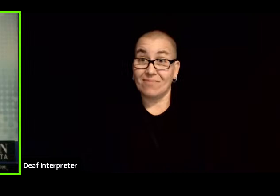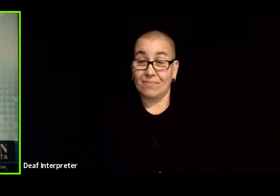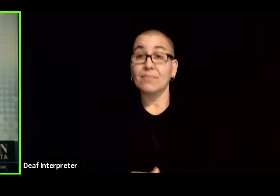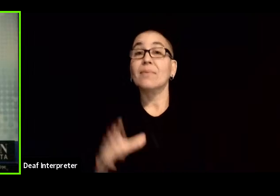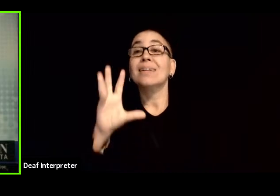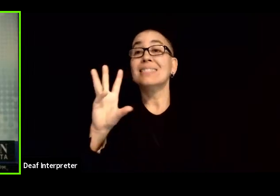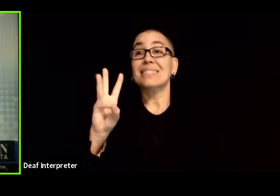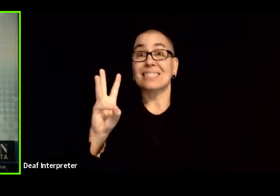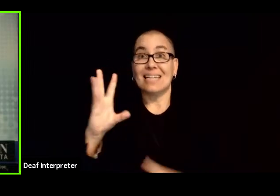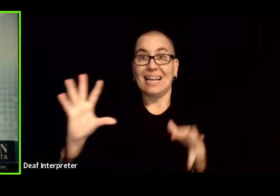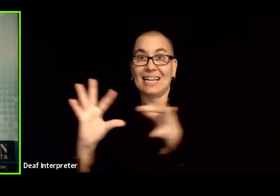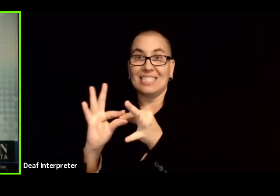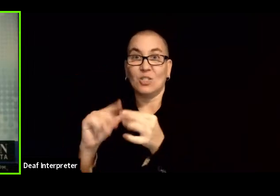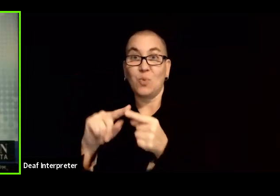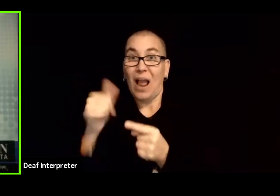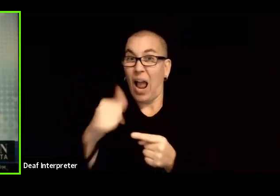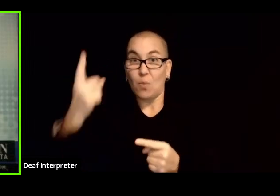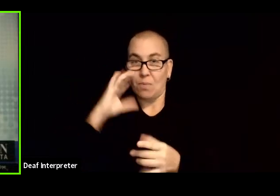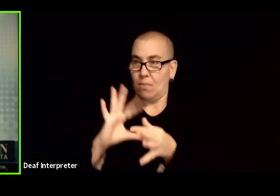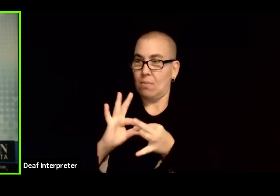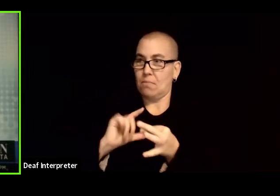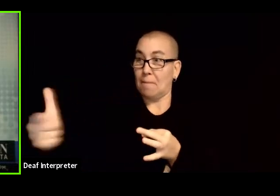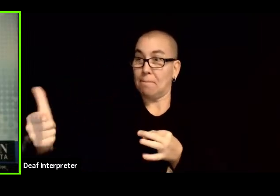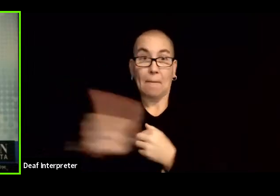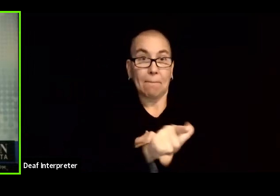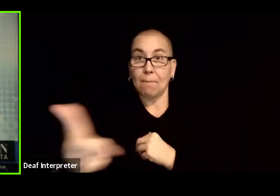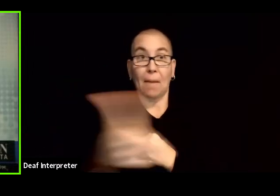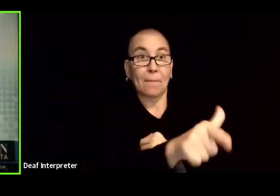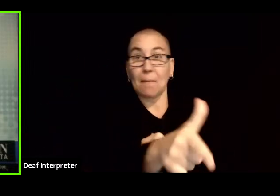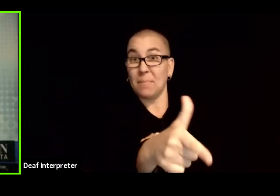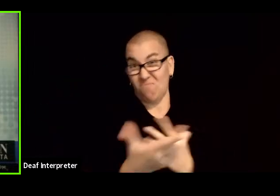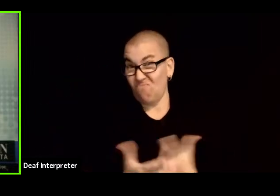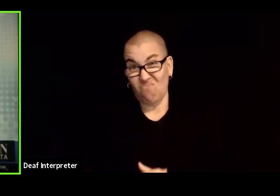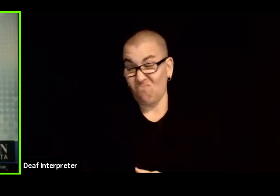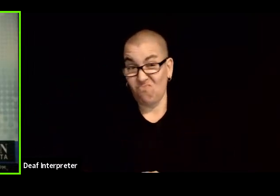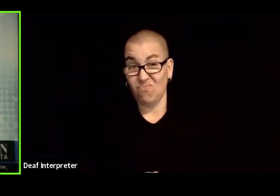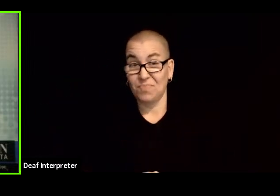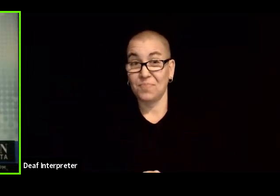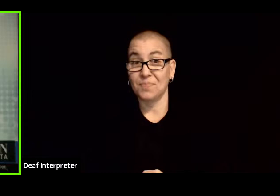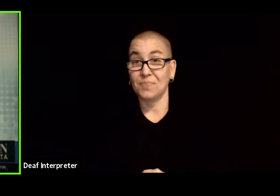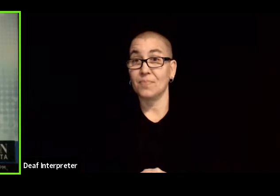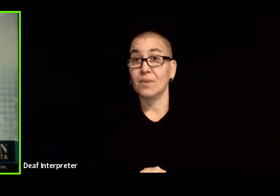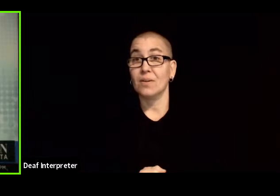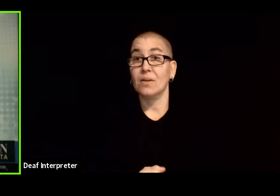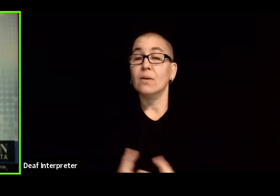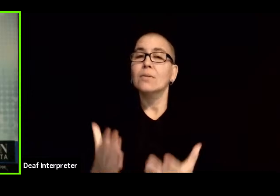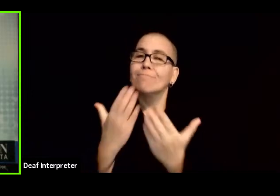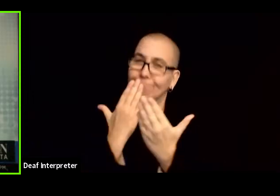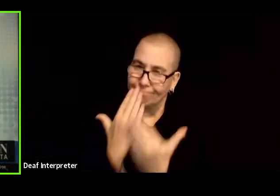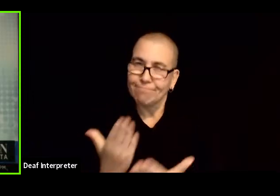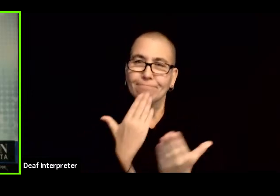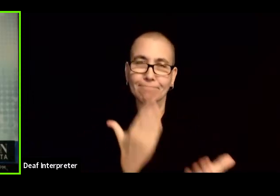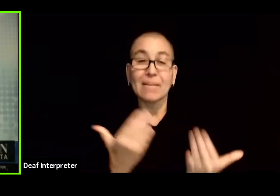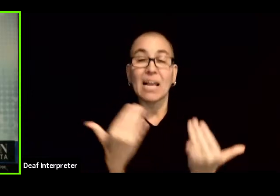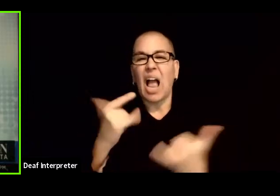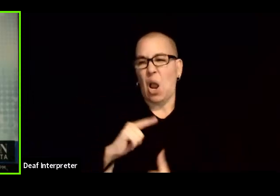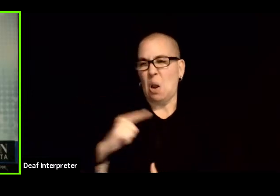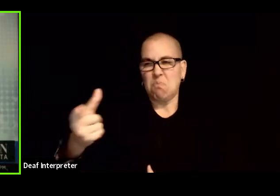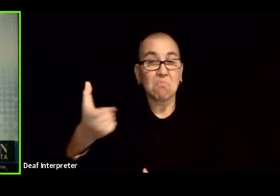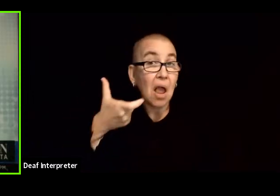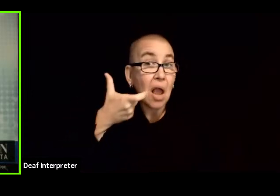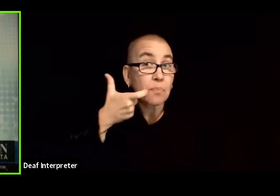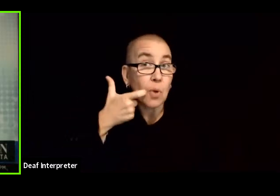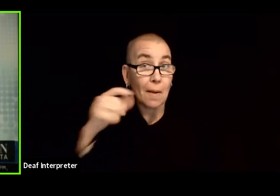setting. Thank you. And with that, I'll turn it back to Mike. Thanks, Chris. Operator, we're ready to take questions.